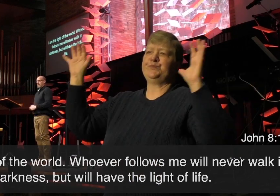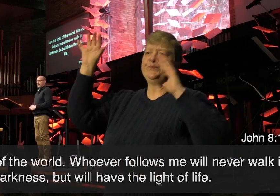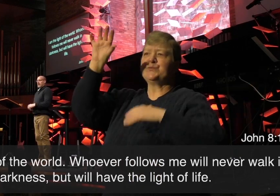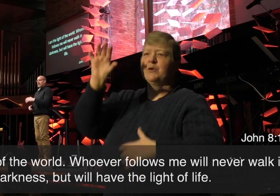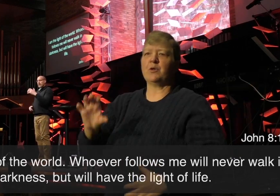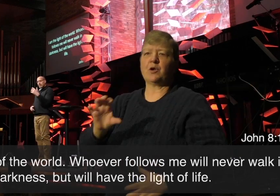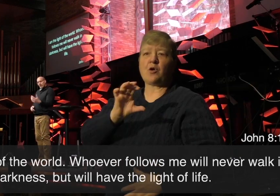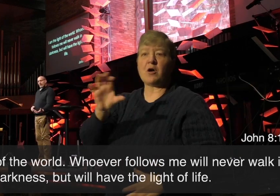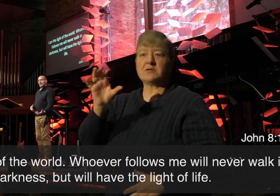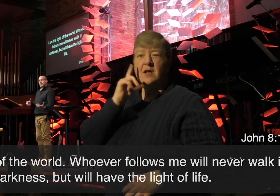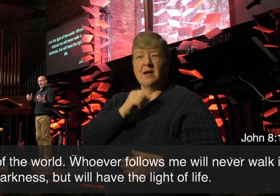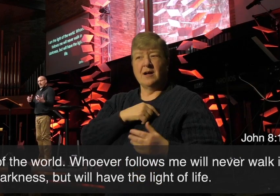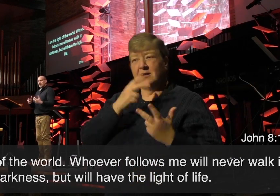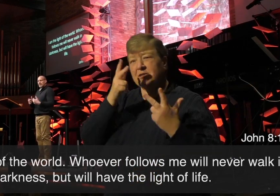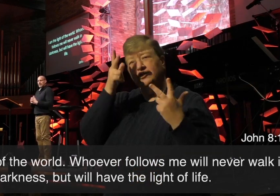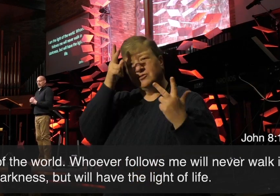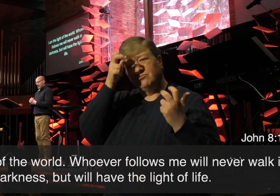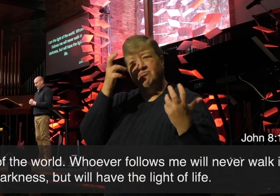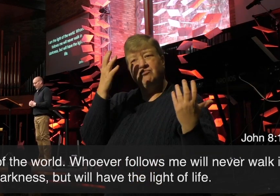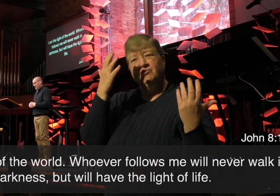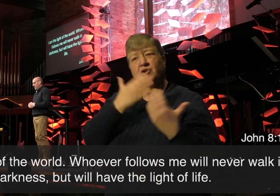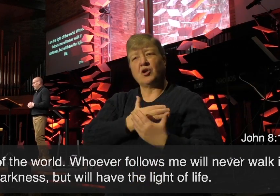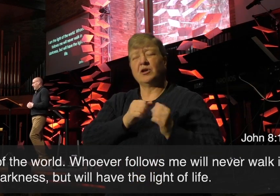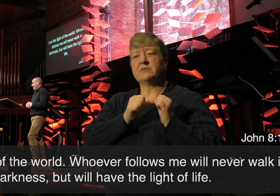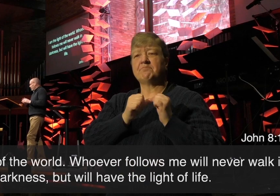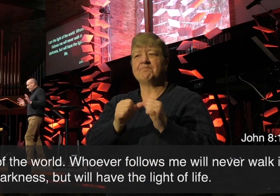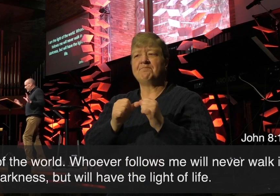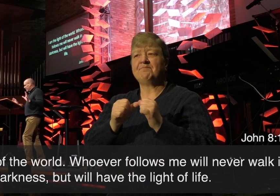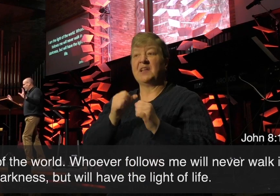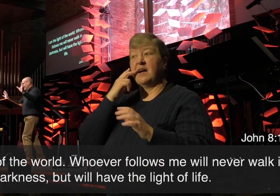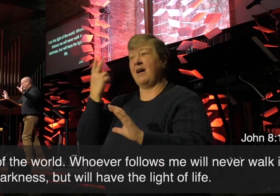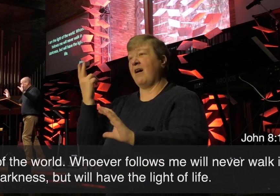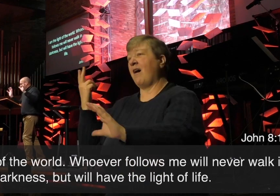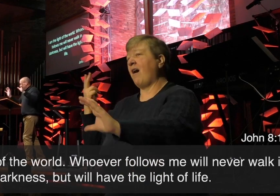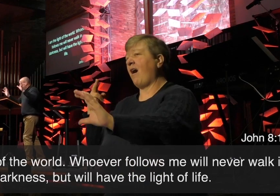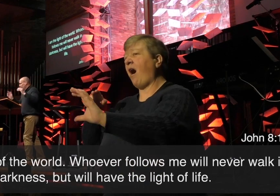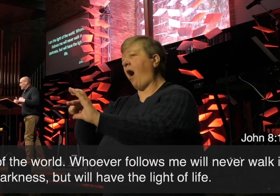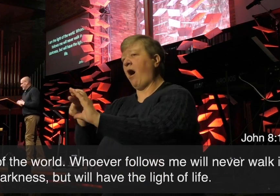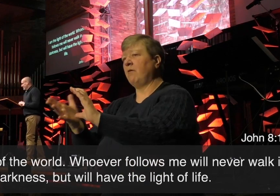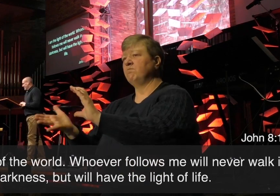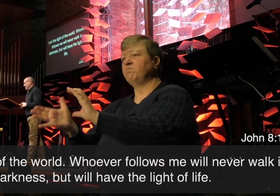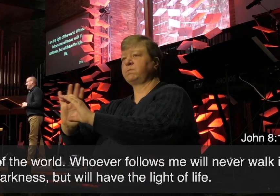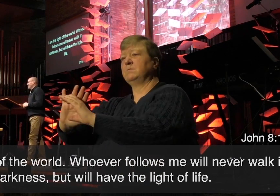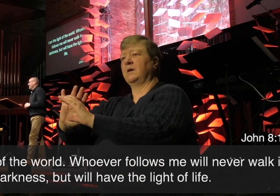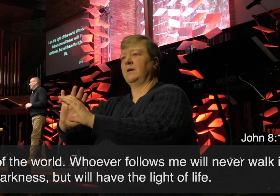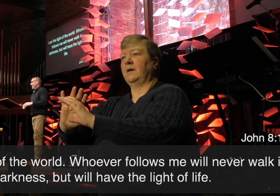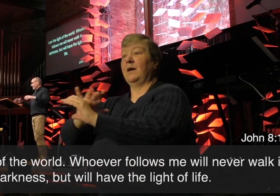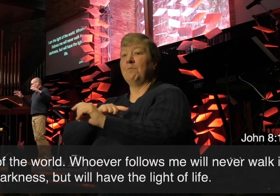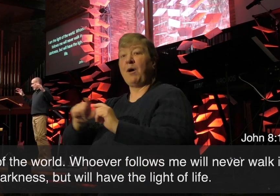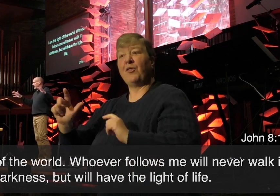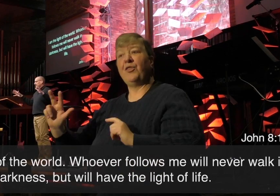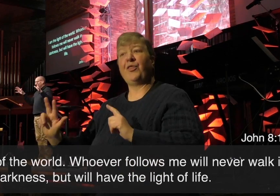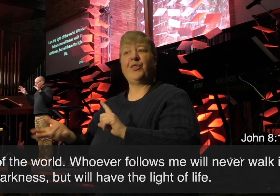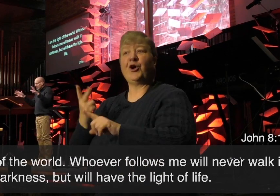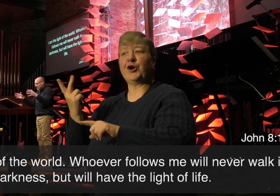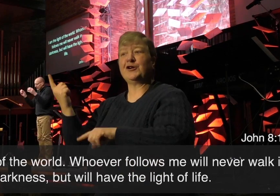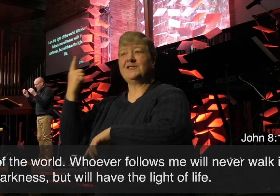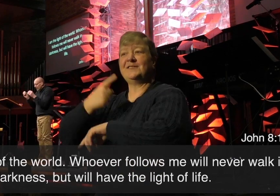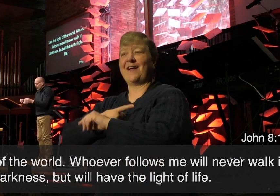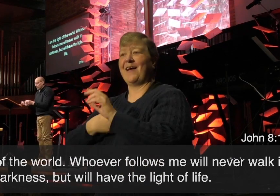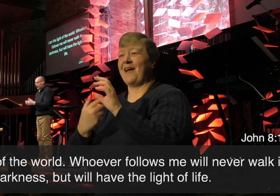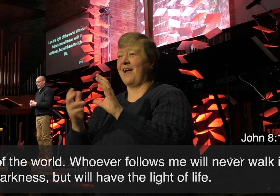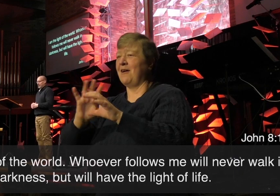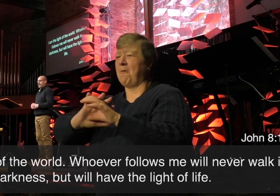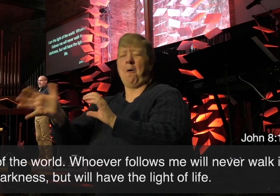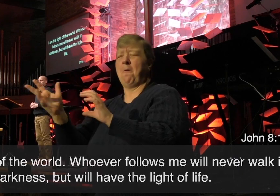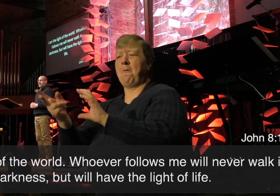earth. And they buried him in a dark tomb. But on the third day, he rose again as the light and life